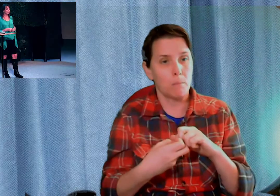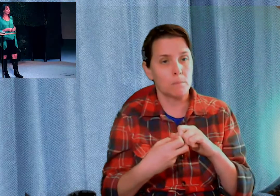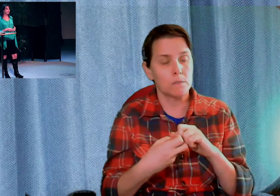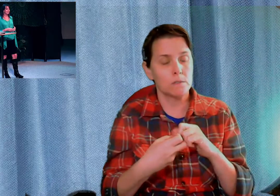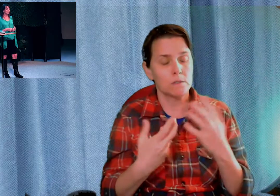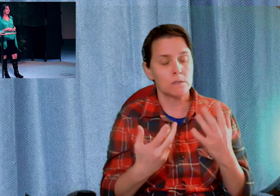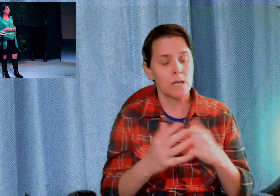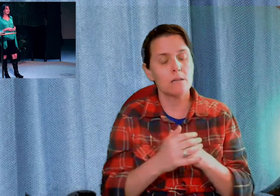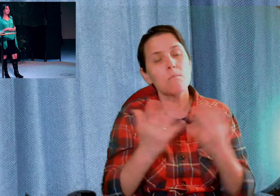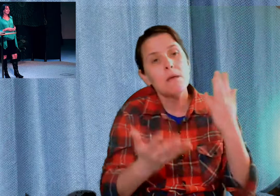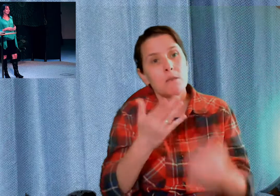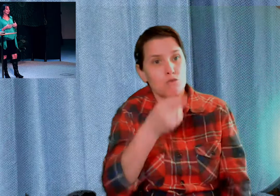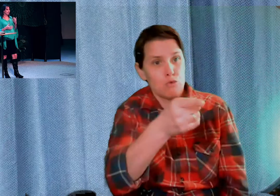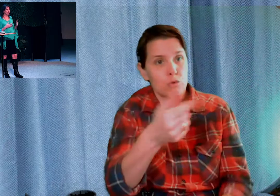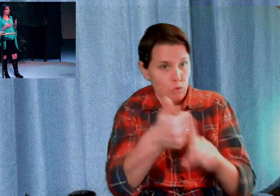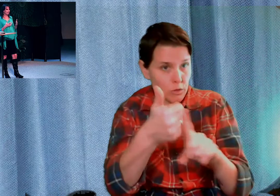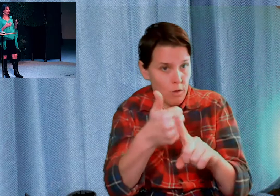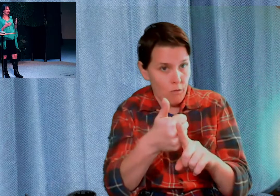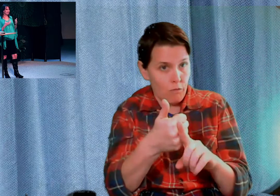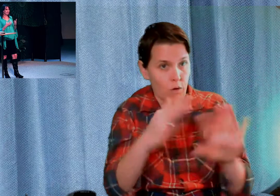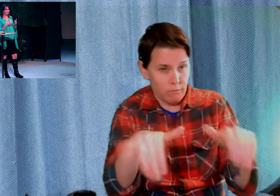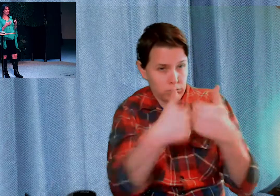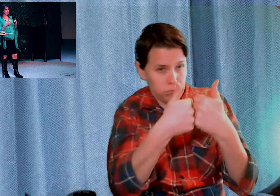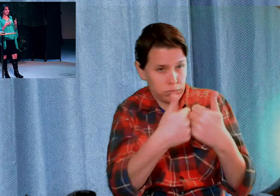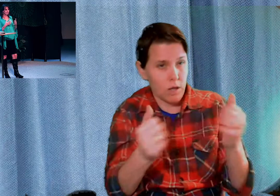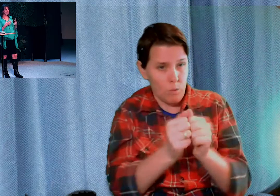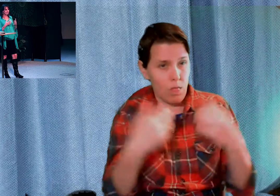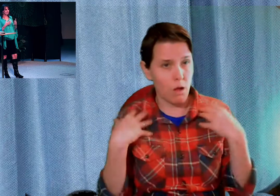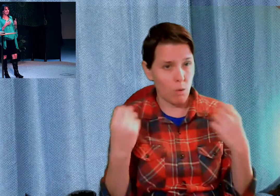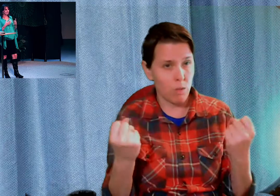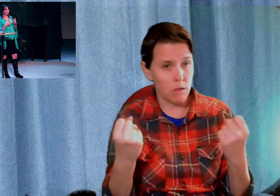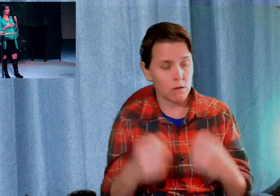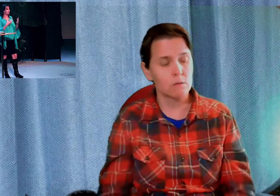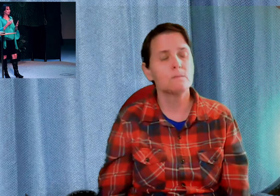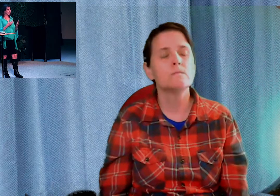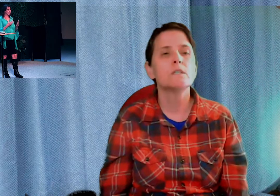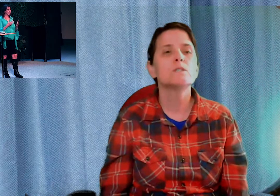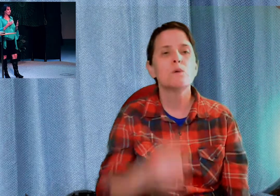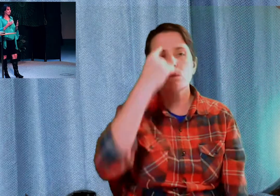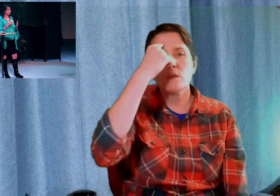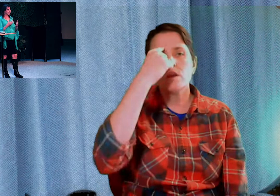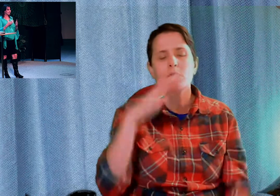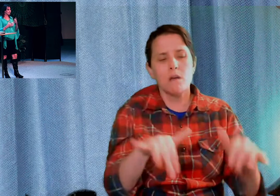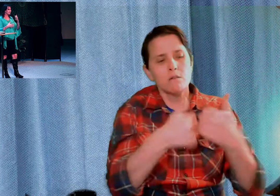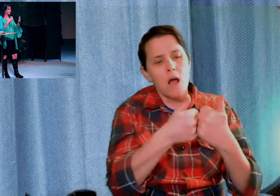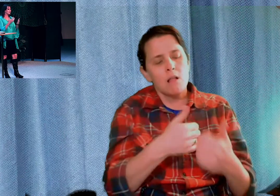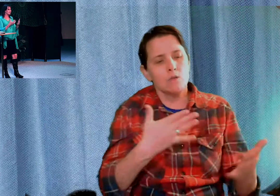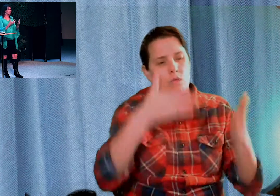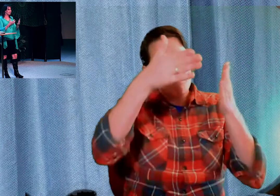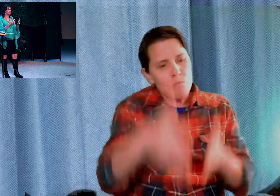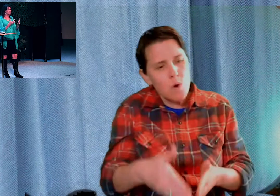yourself. So when you think about that challenge, or that person, or